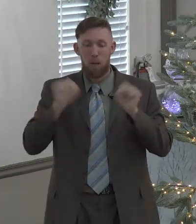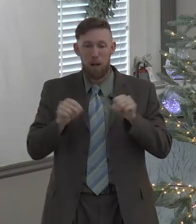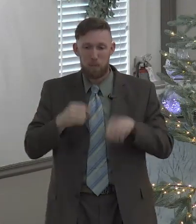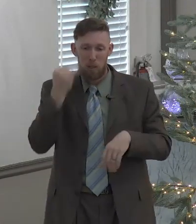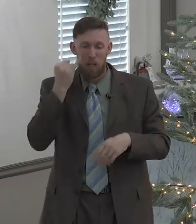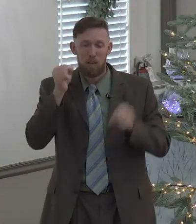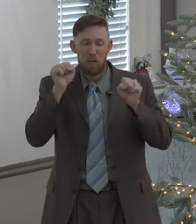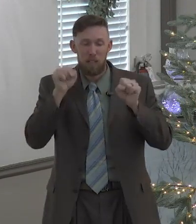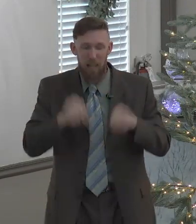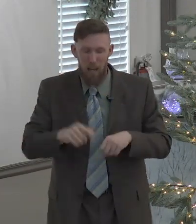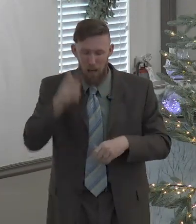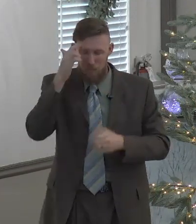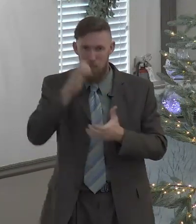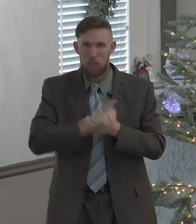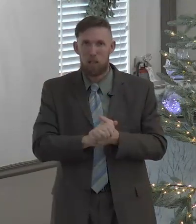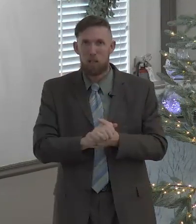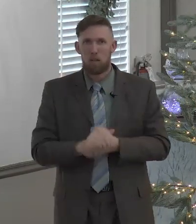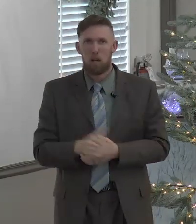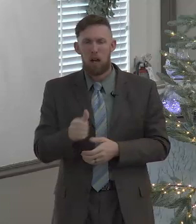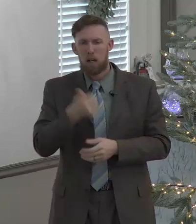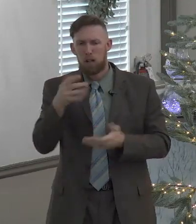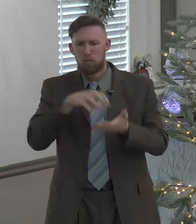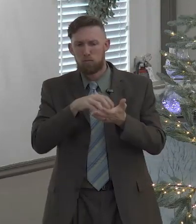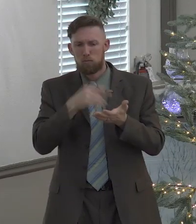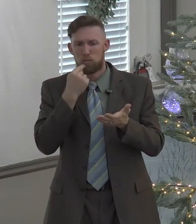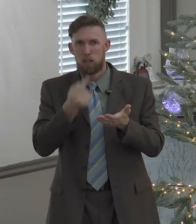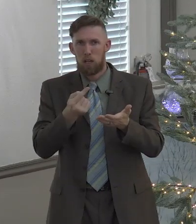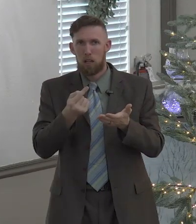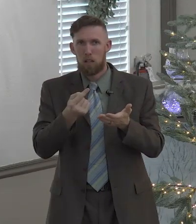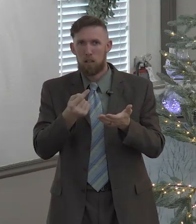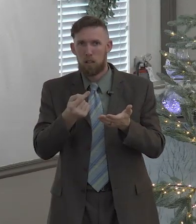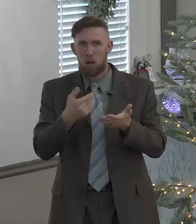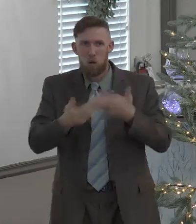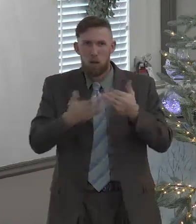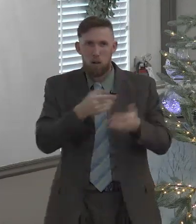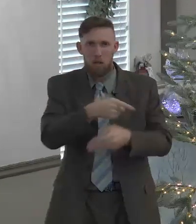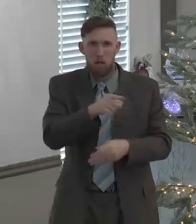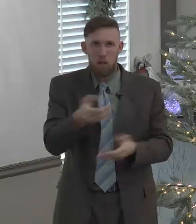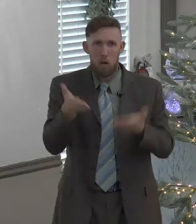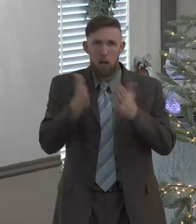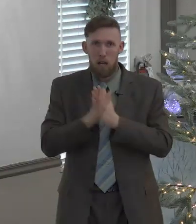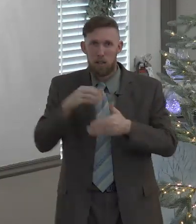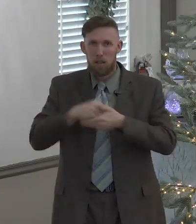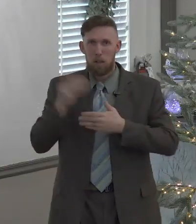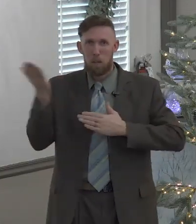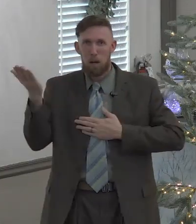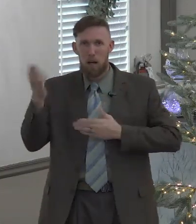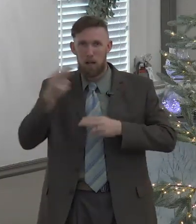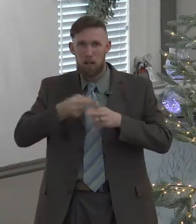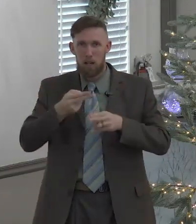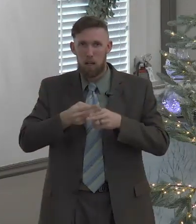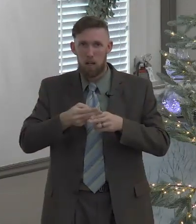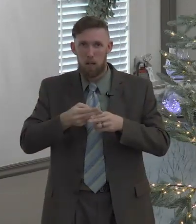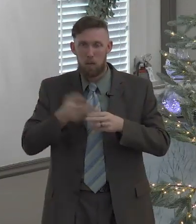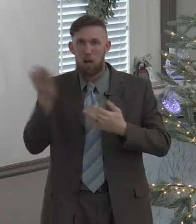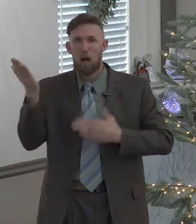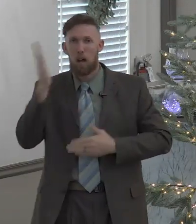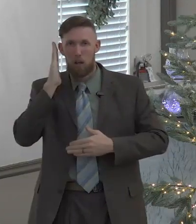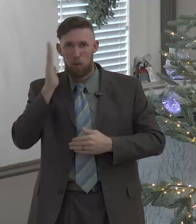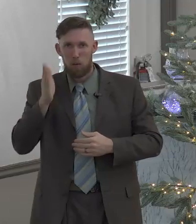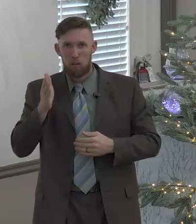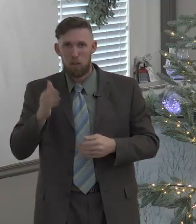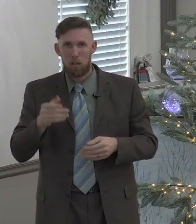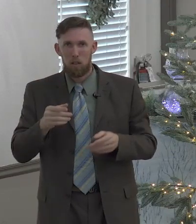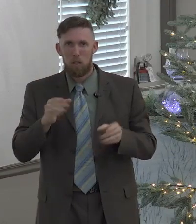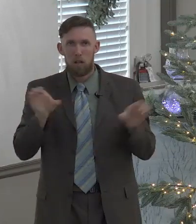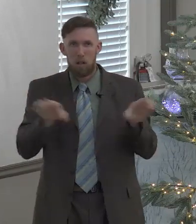In John 14, verse 13 and 14, "And whatsoever you shall ask in my name, that will I do, that the Father